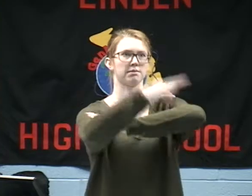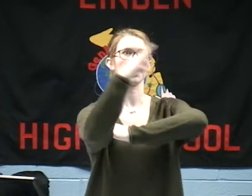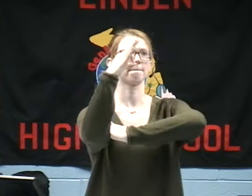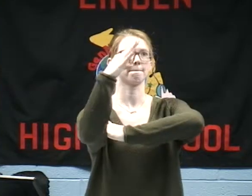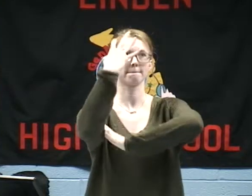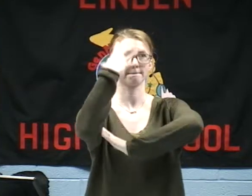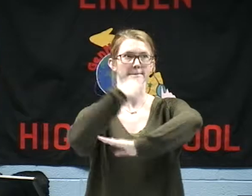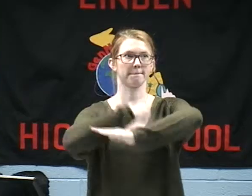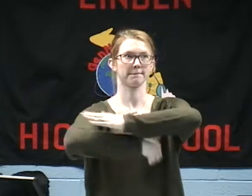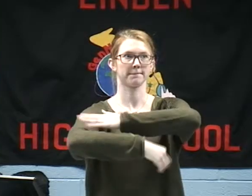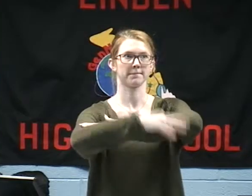up.